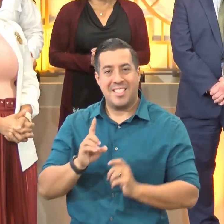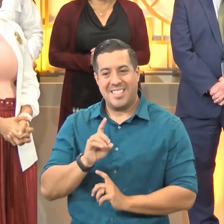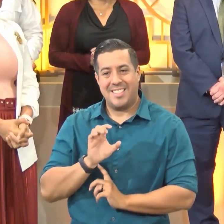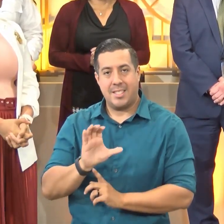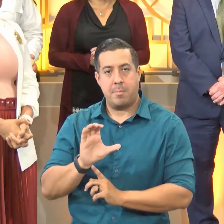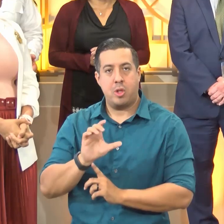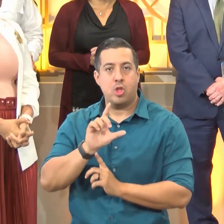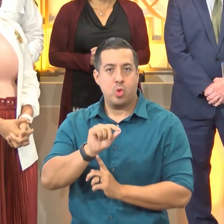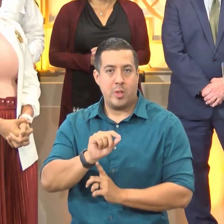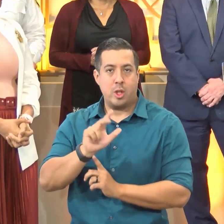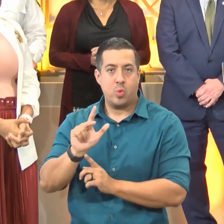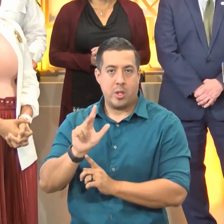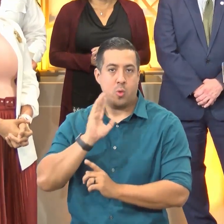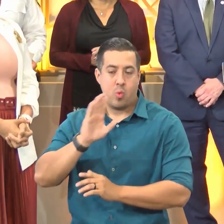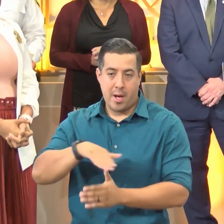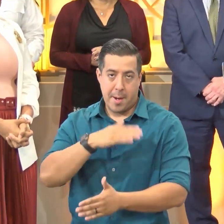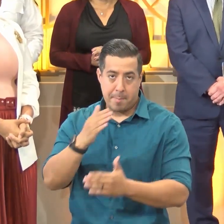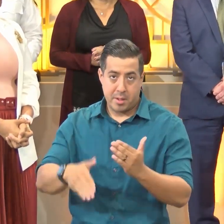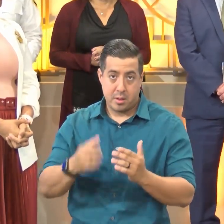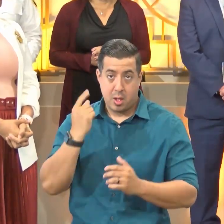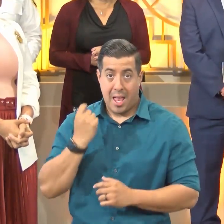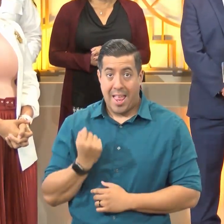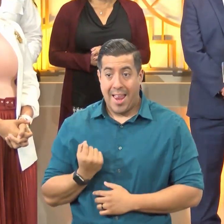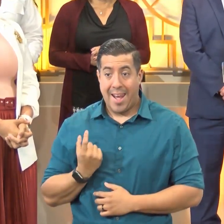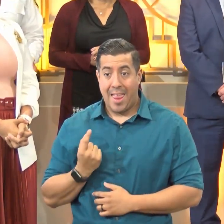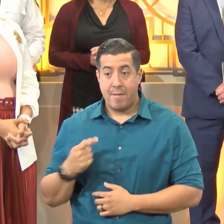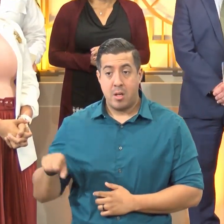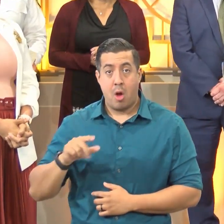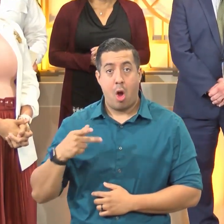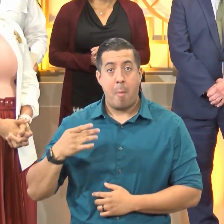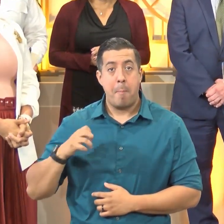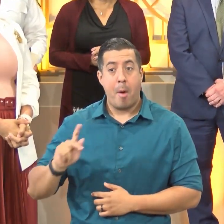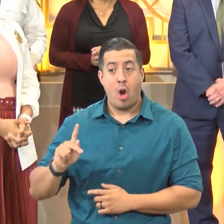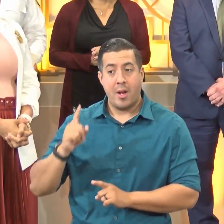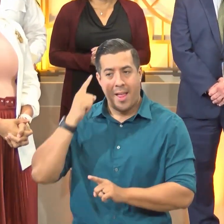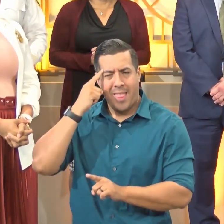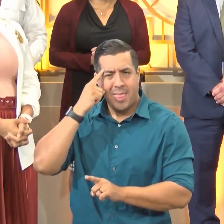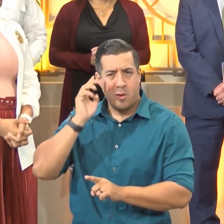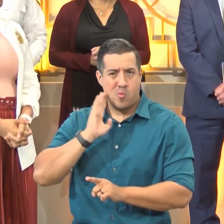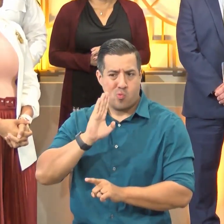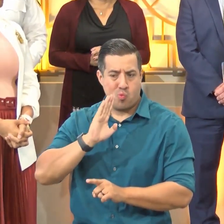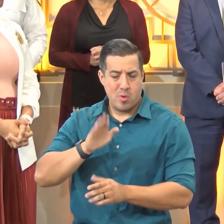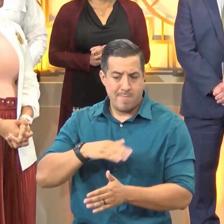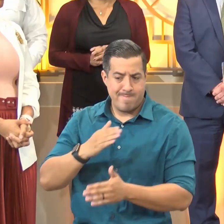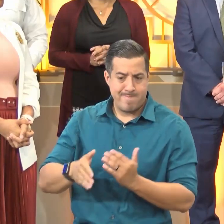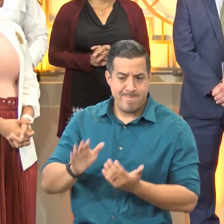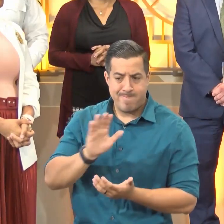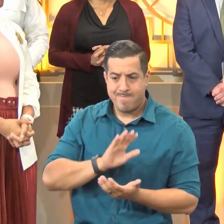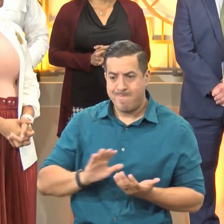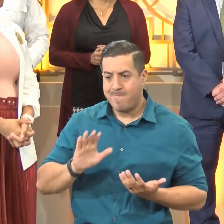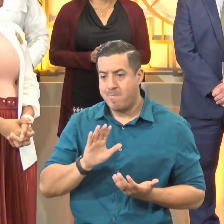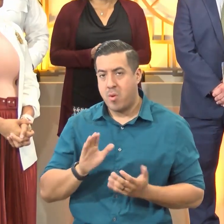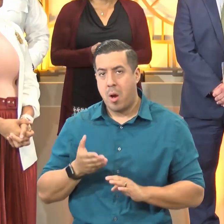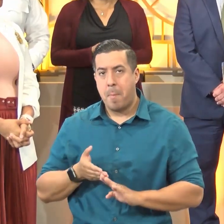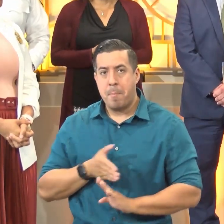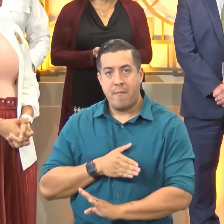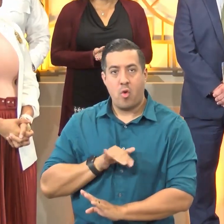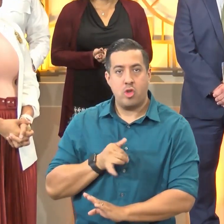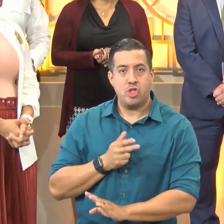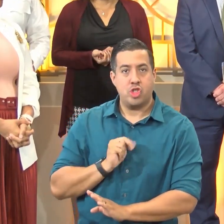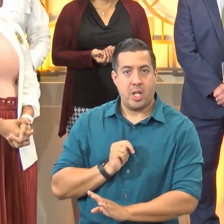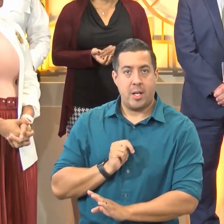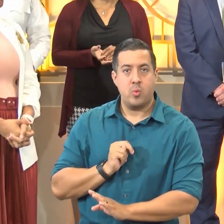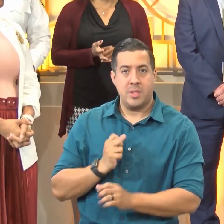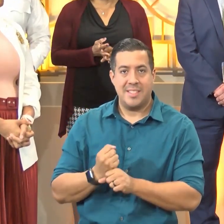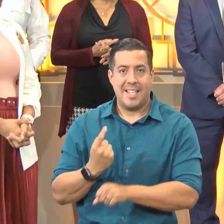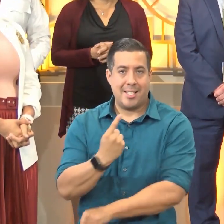of 2023. 11 of those parks, I think, will be completed before January